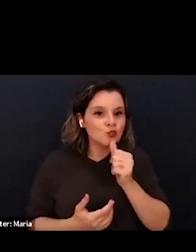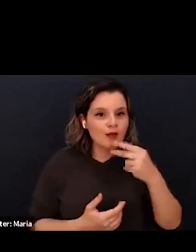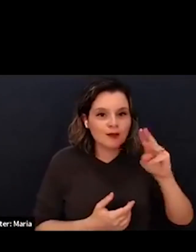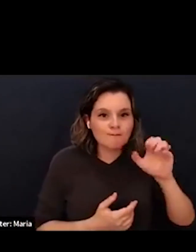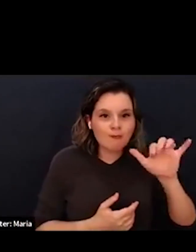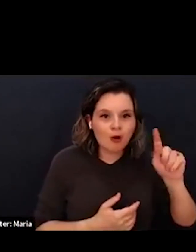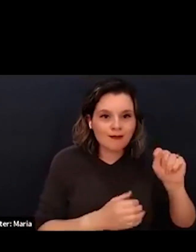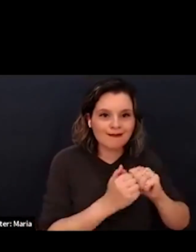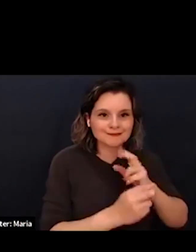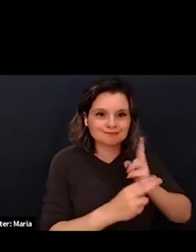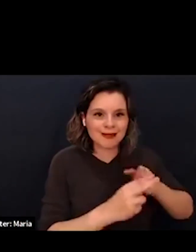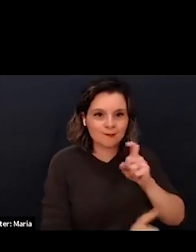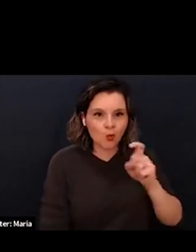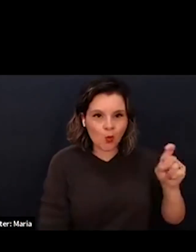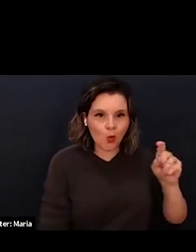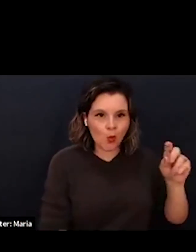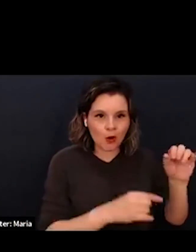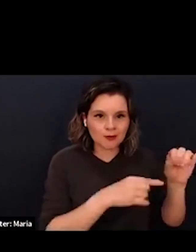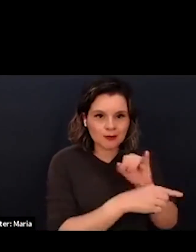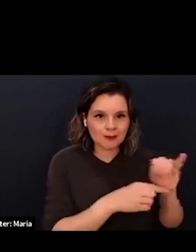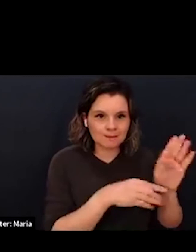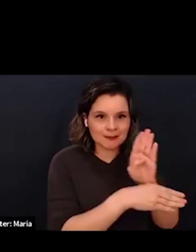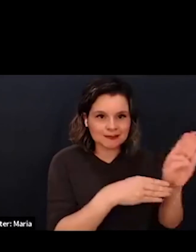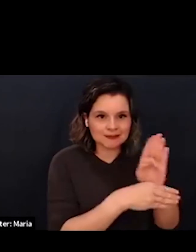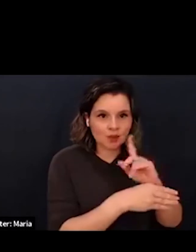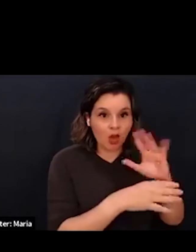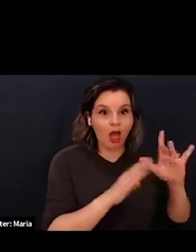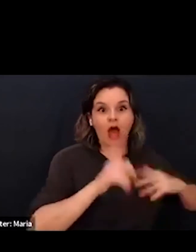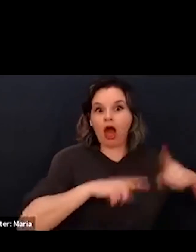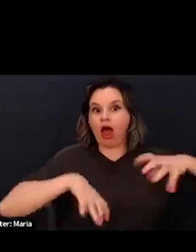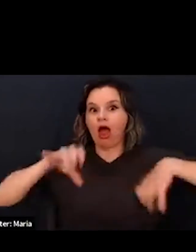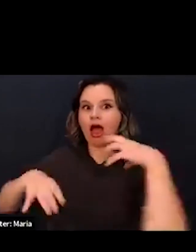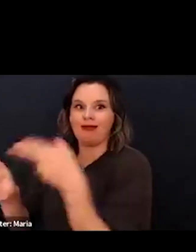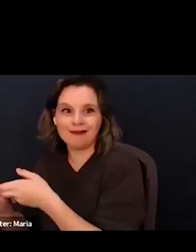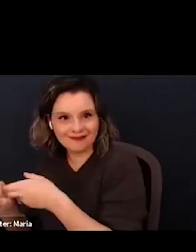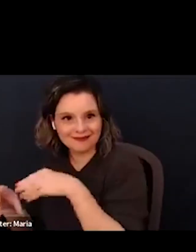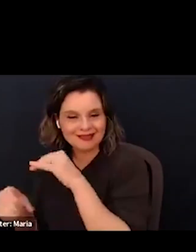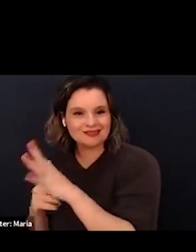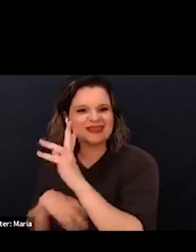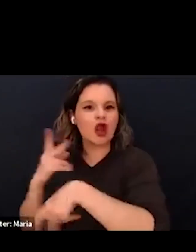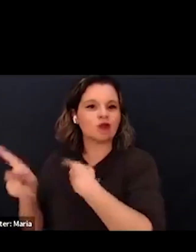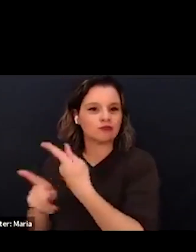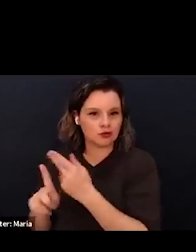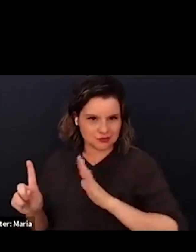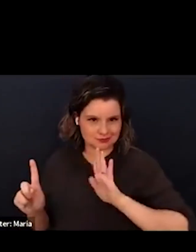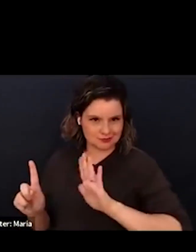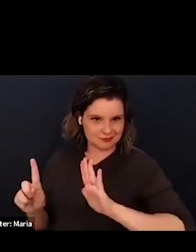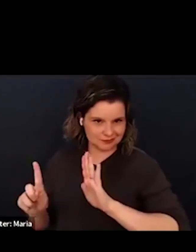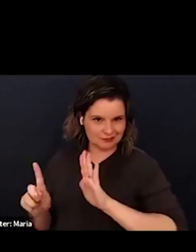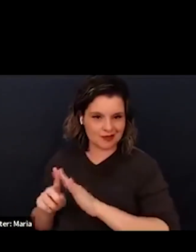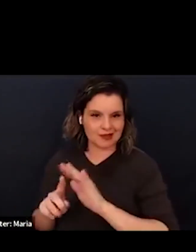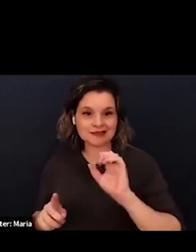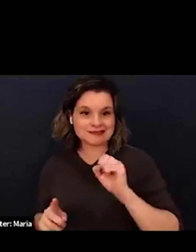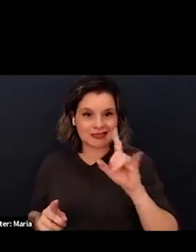of the pornography industry, rushes into the void, and they give their version of what they consider,